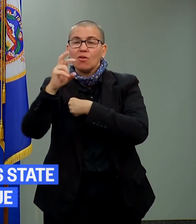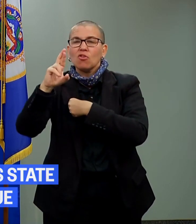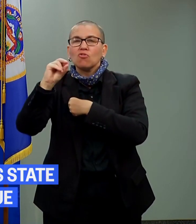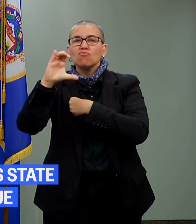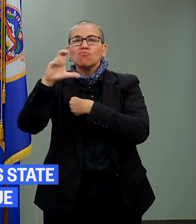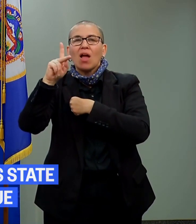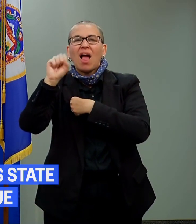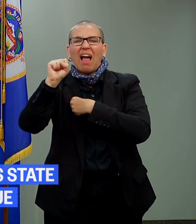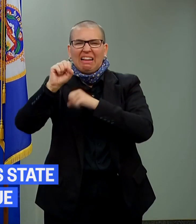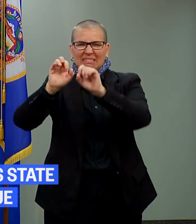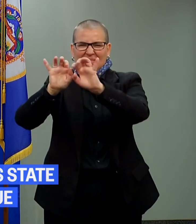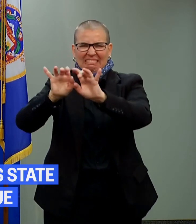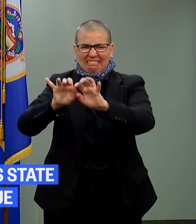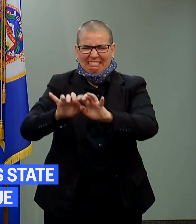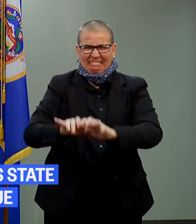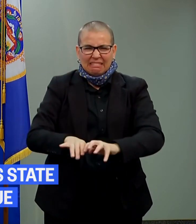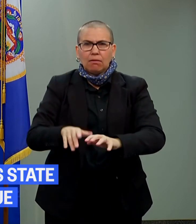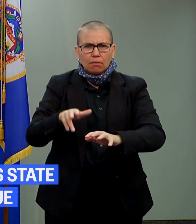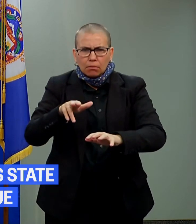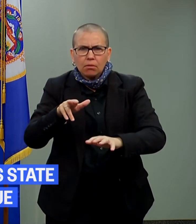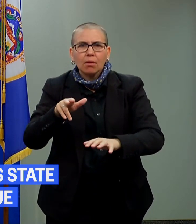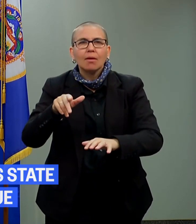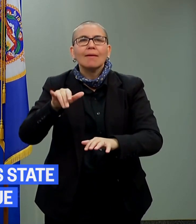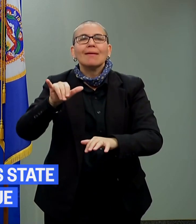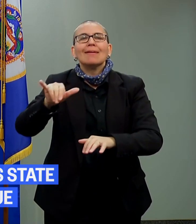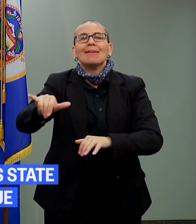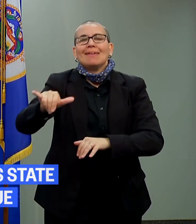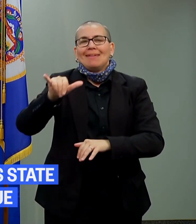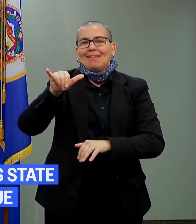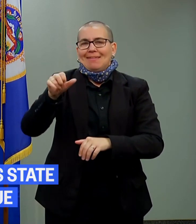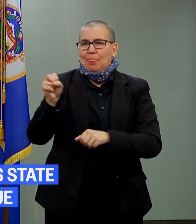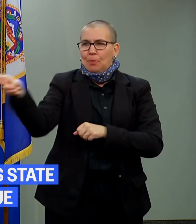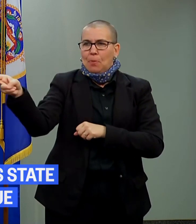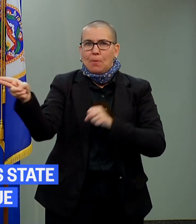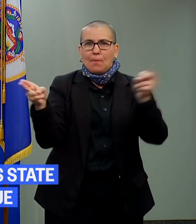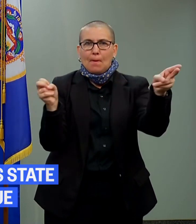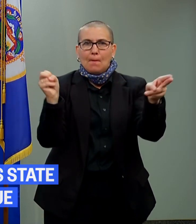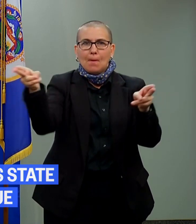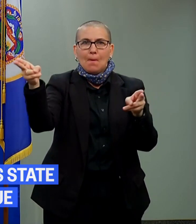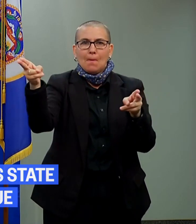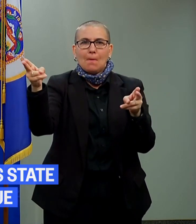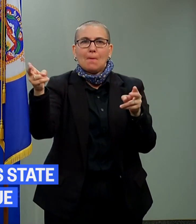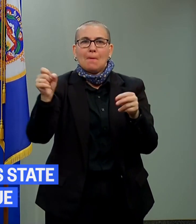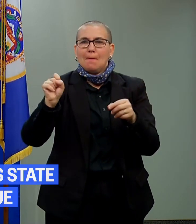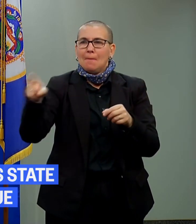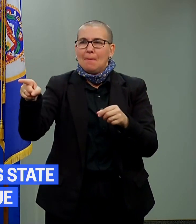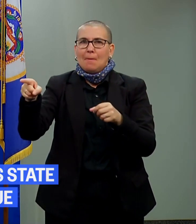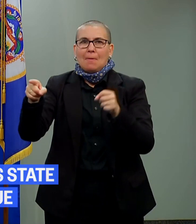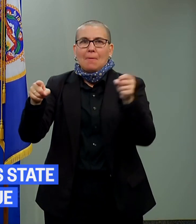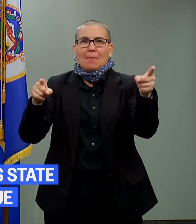places so that more damage and more assaults could take place.